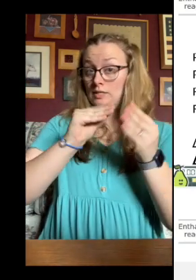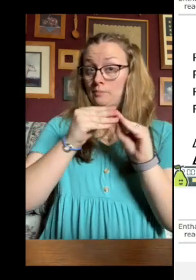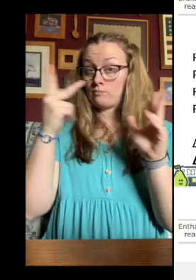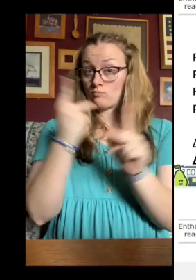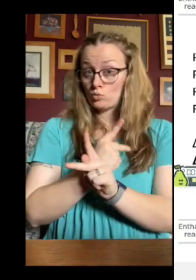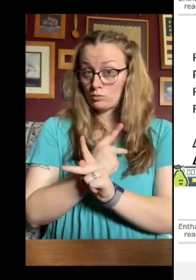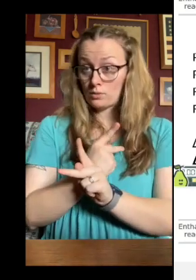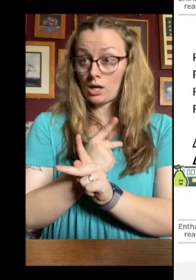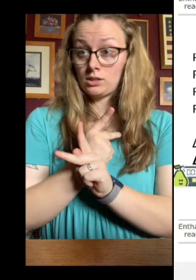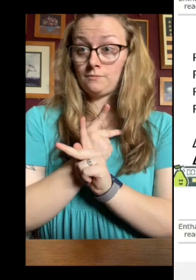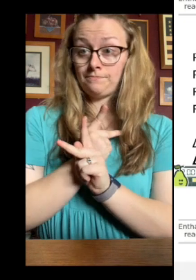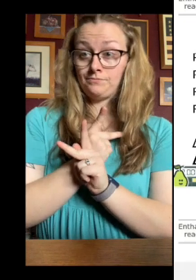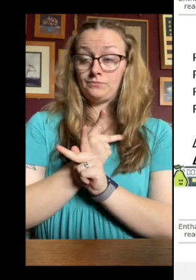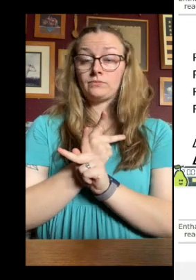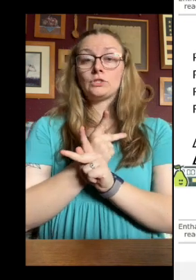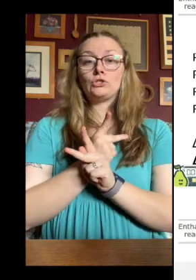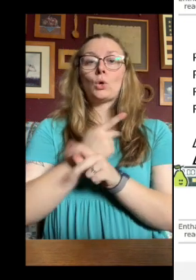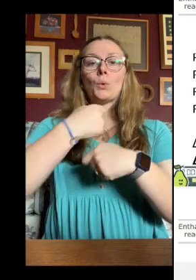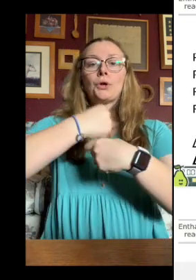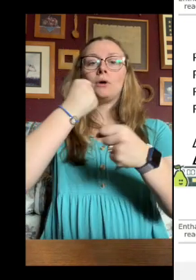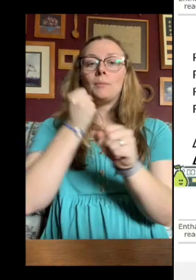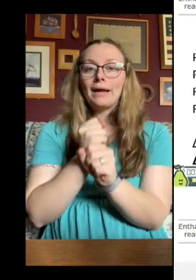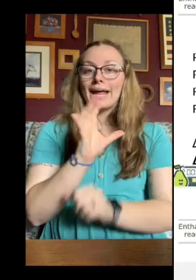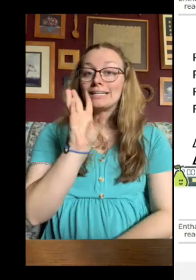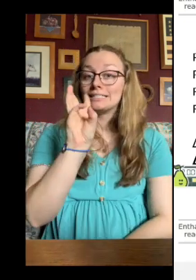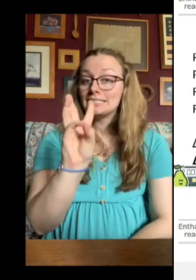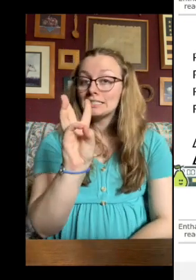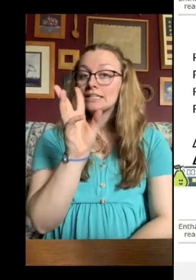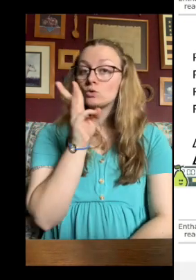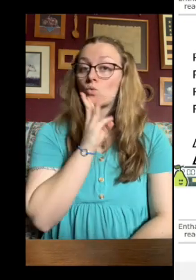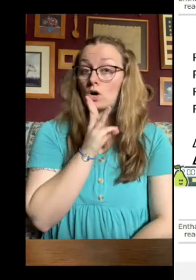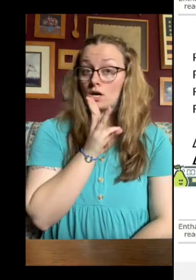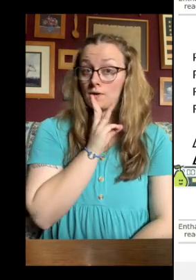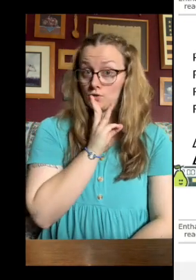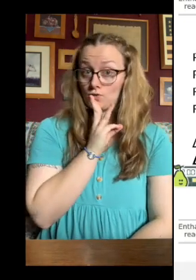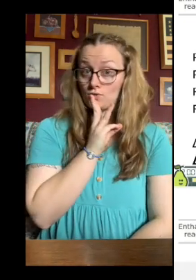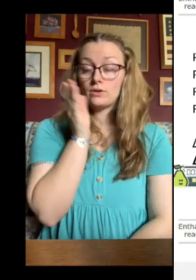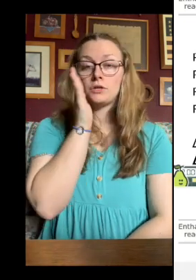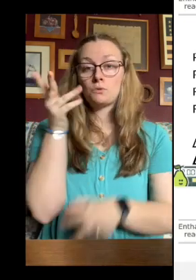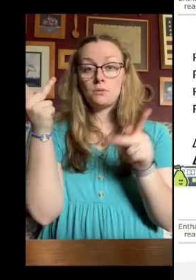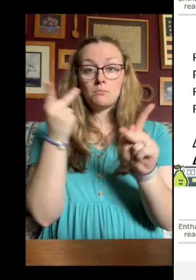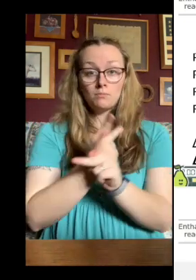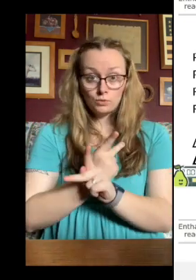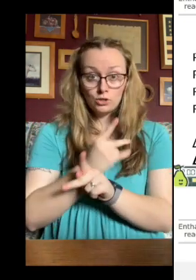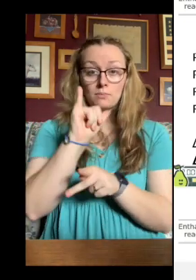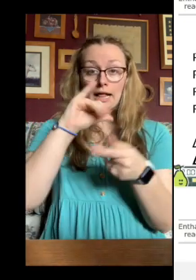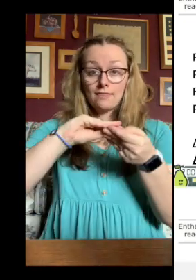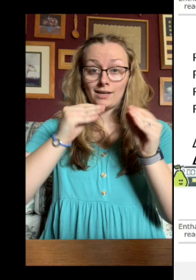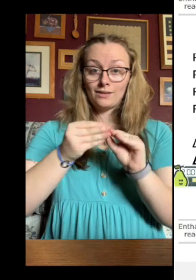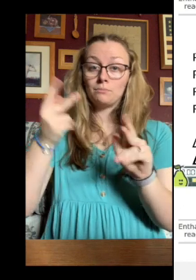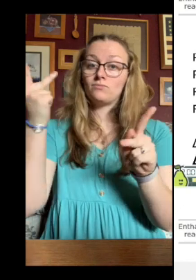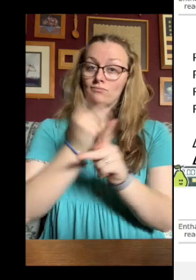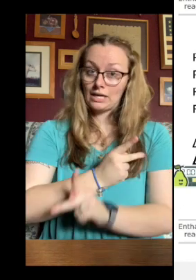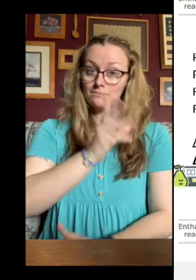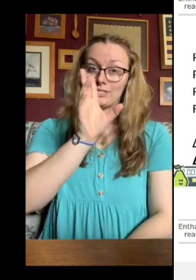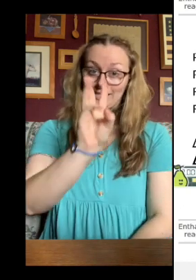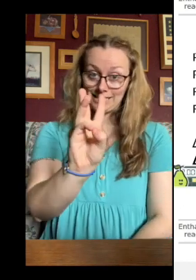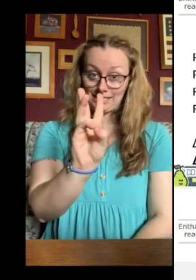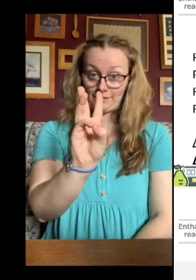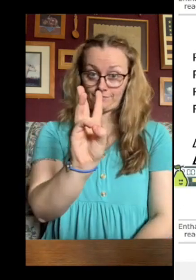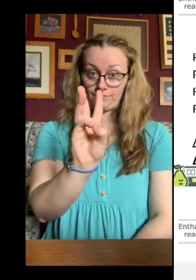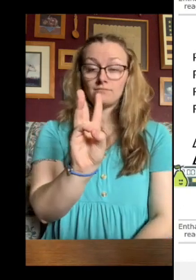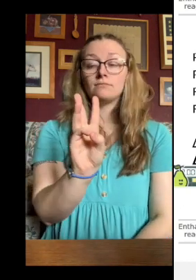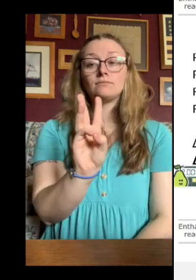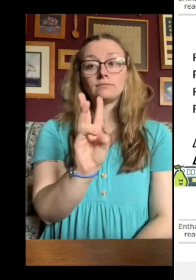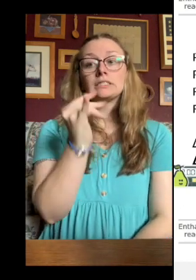If you're making 6 waters, you're going to have to multiply that number times 6. Bye. And if you put it in